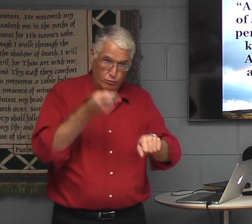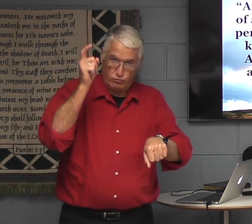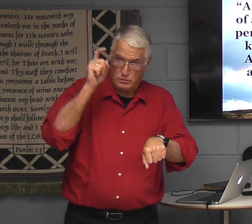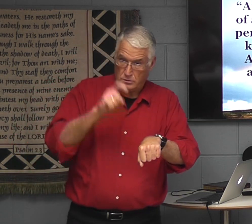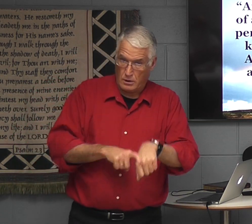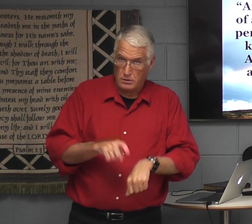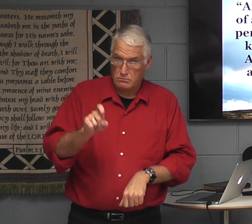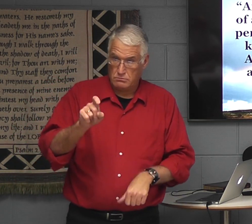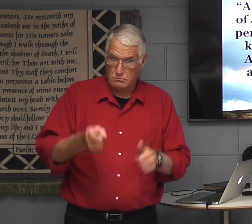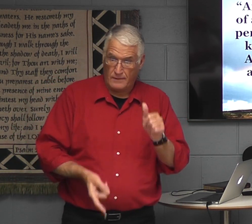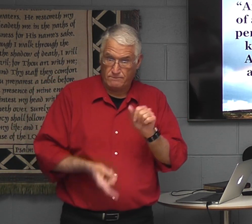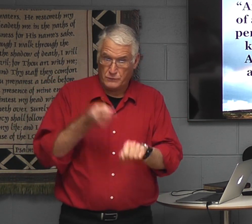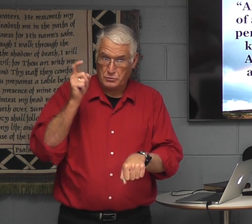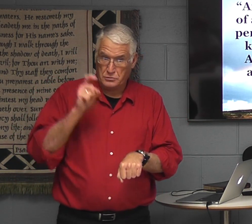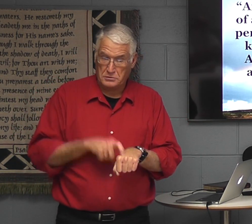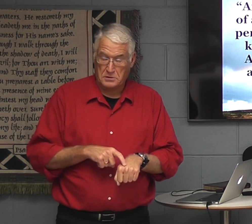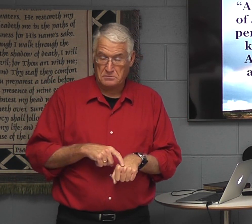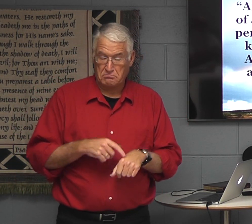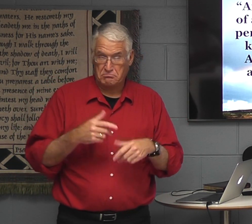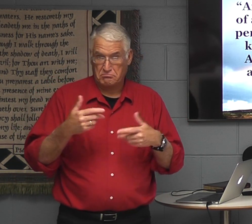that, is this the first time?